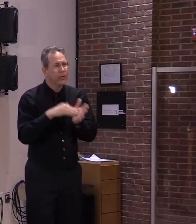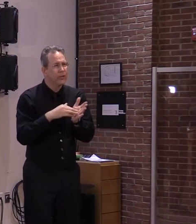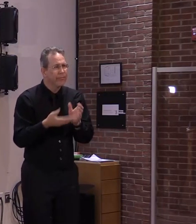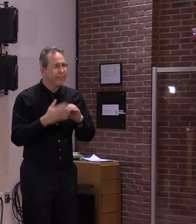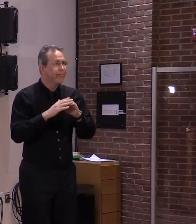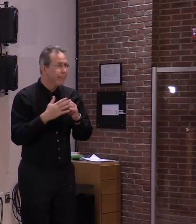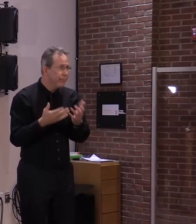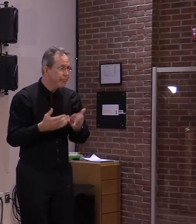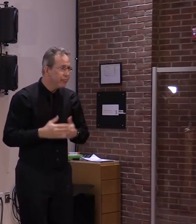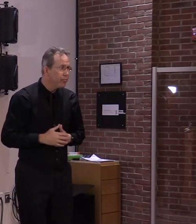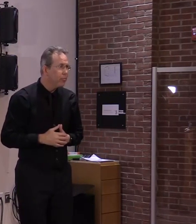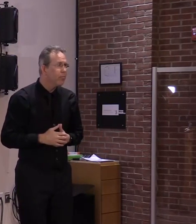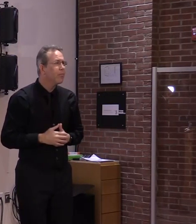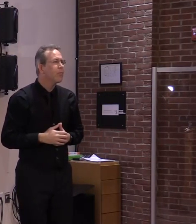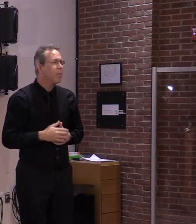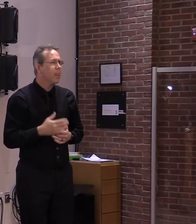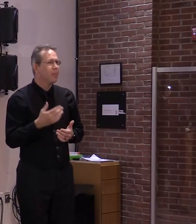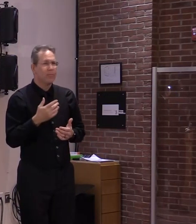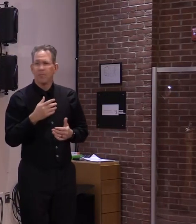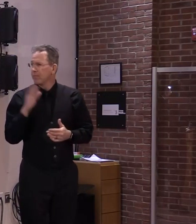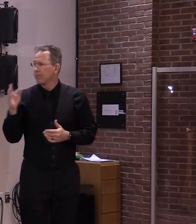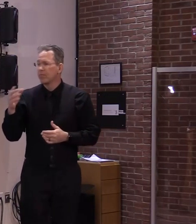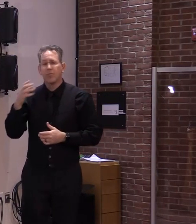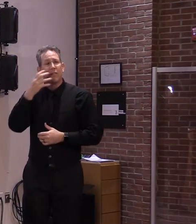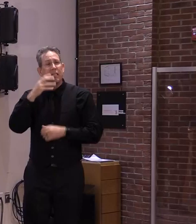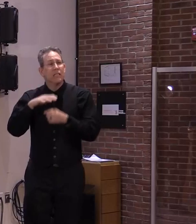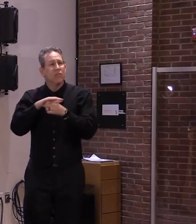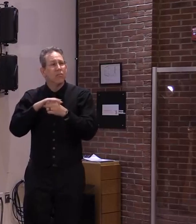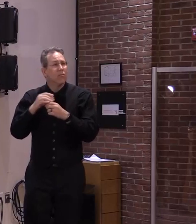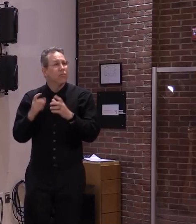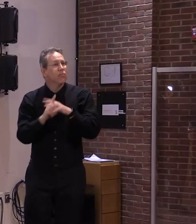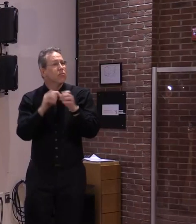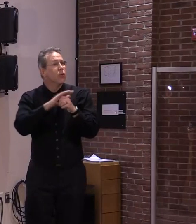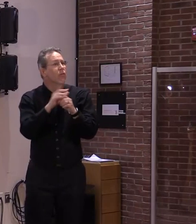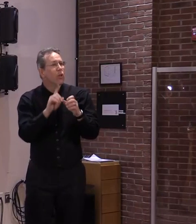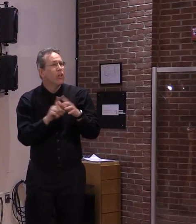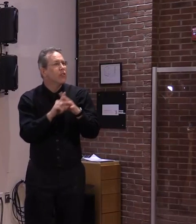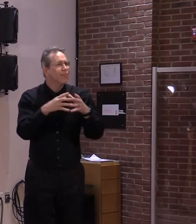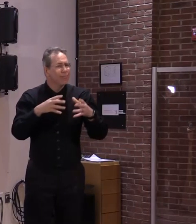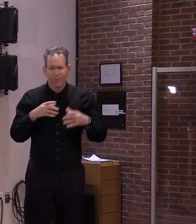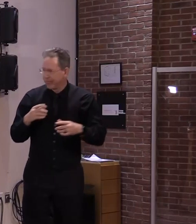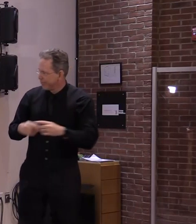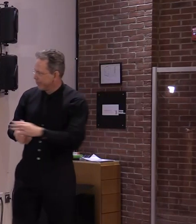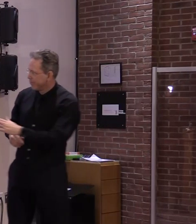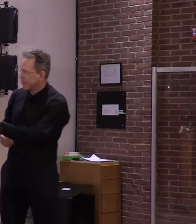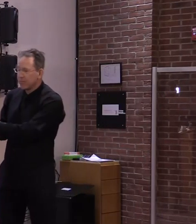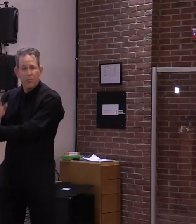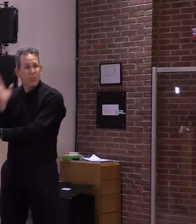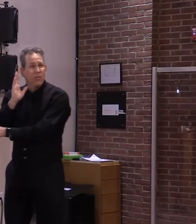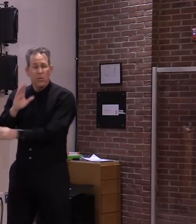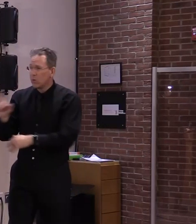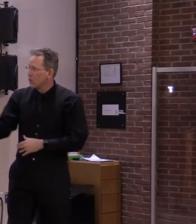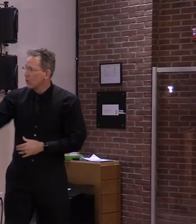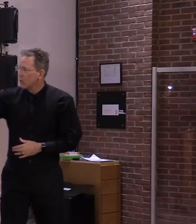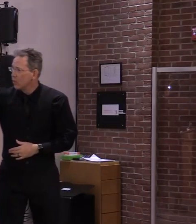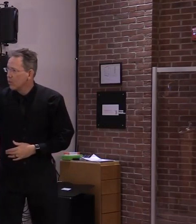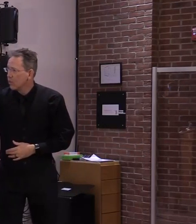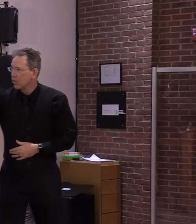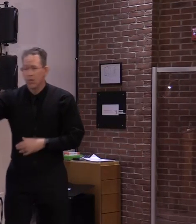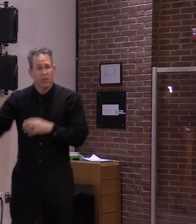look at the regional heat map from early March compared to today, you can really see some of the areas of the